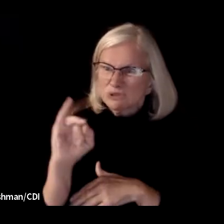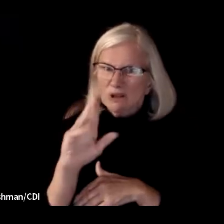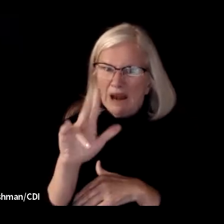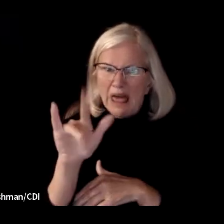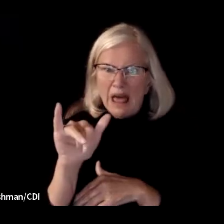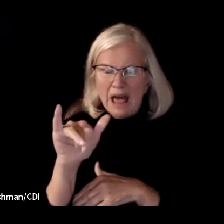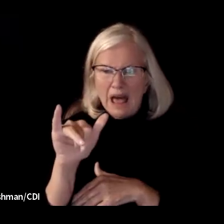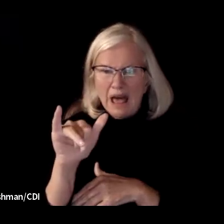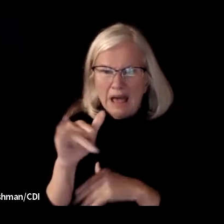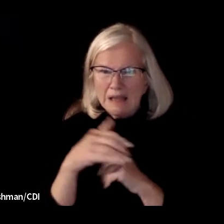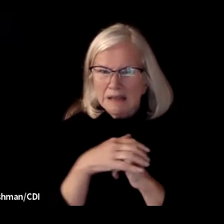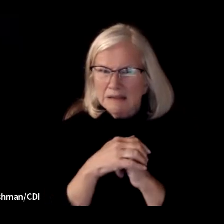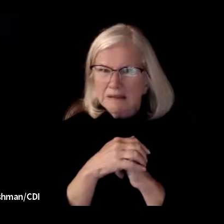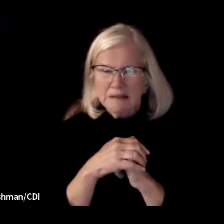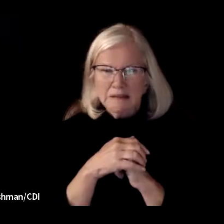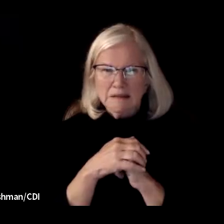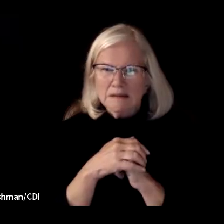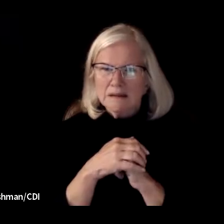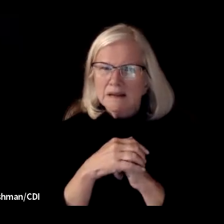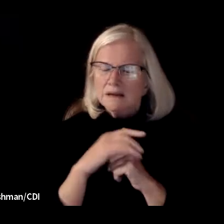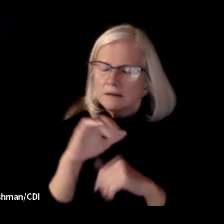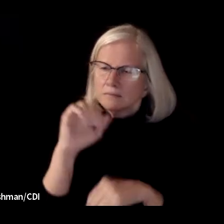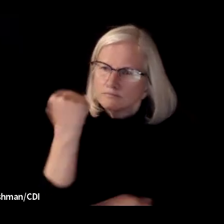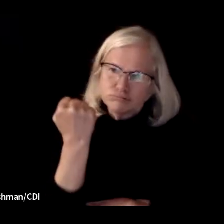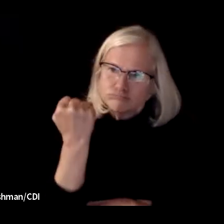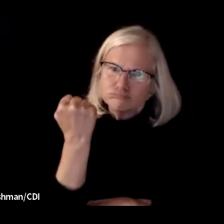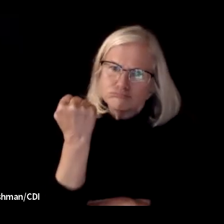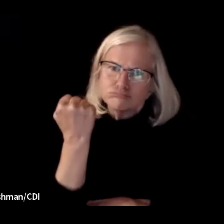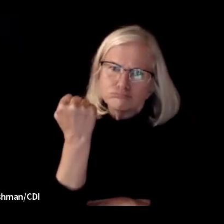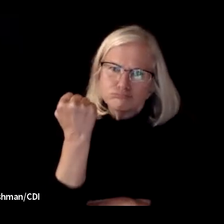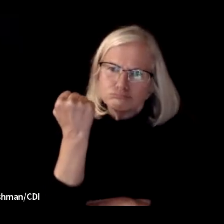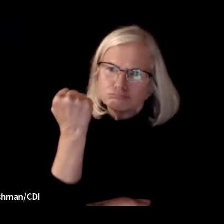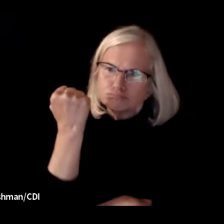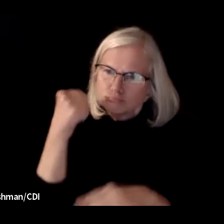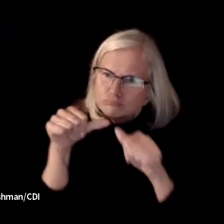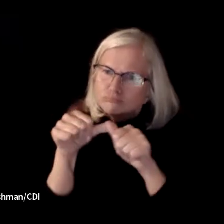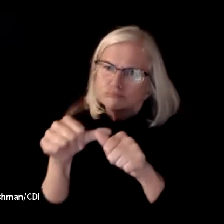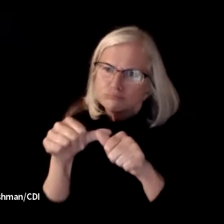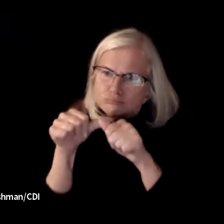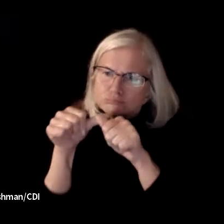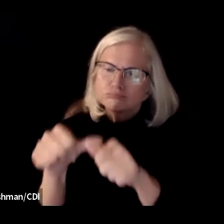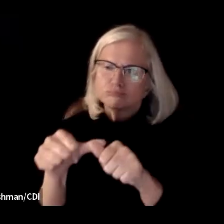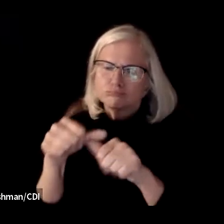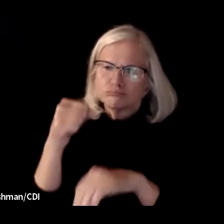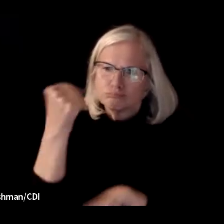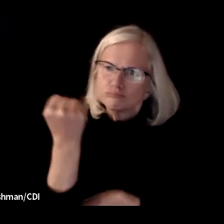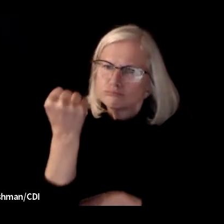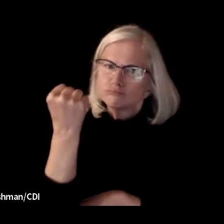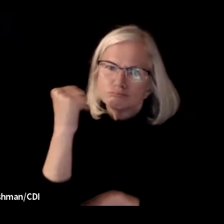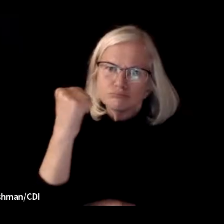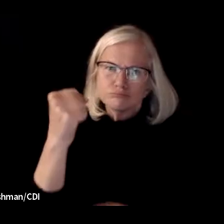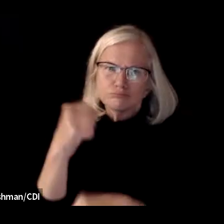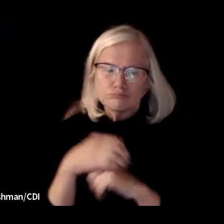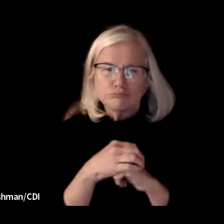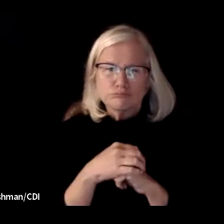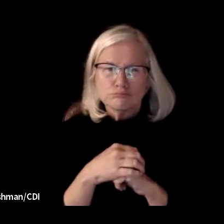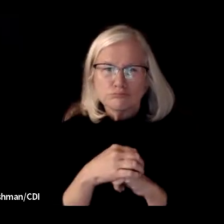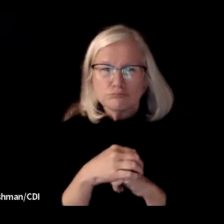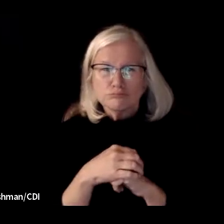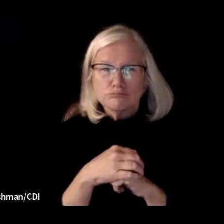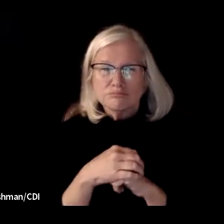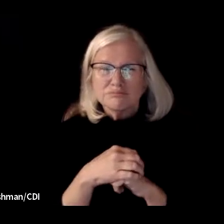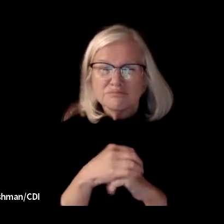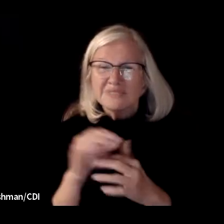another record. And so, to that point, the term elective surgery is kind of a misnomer anymore, because